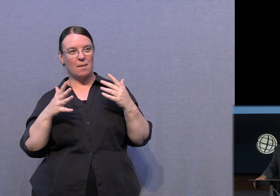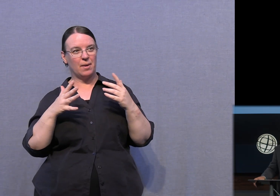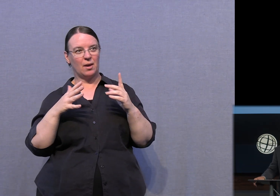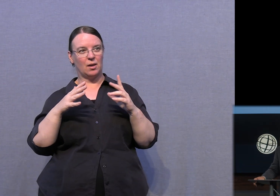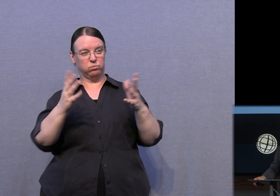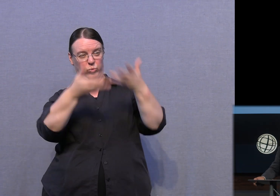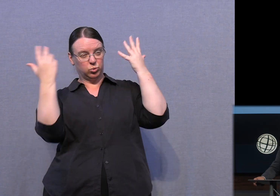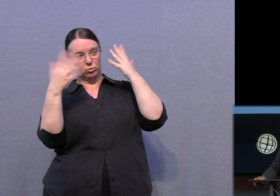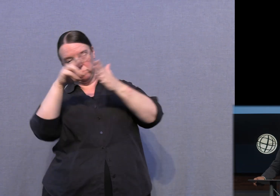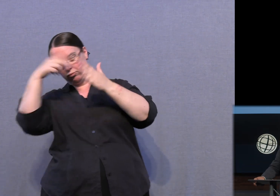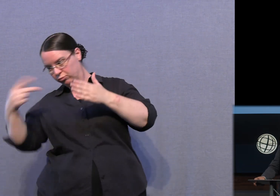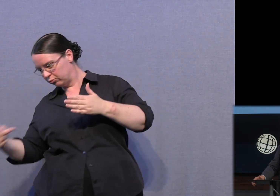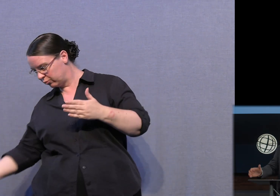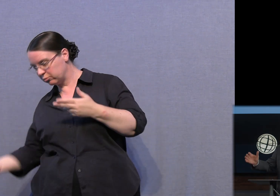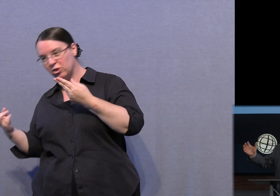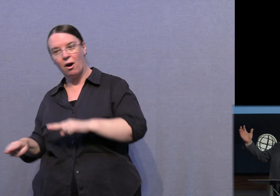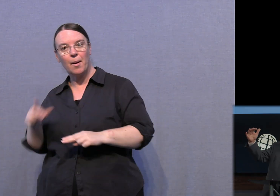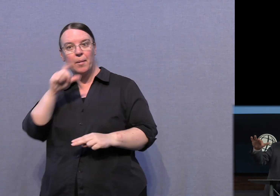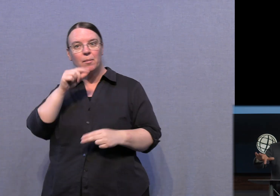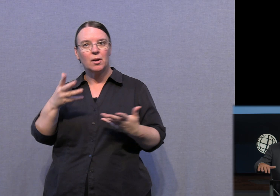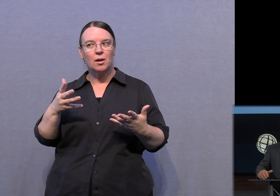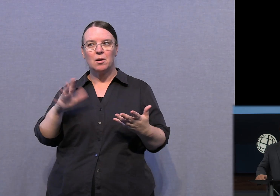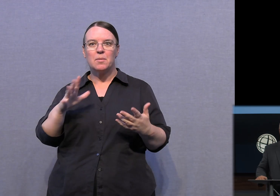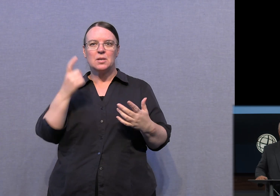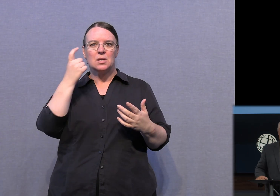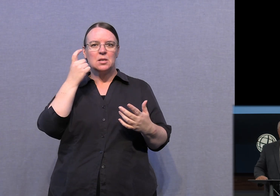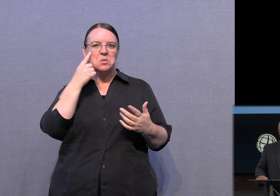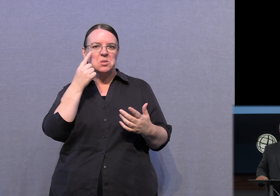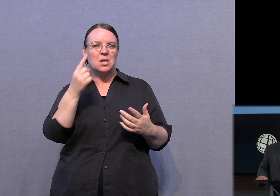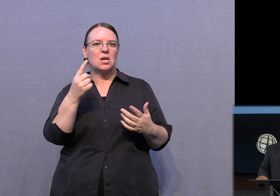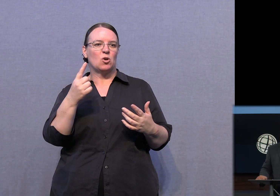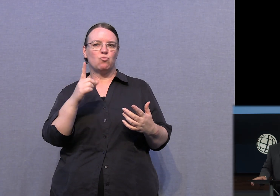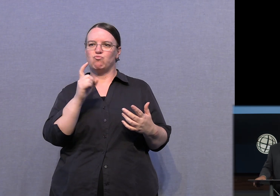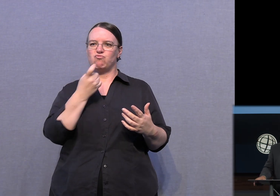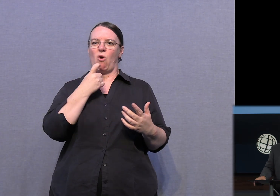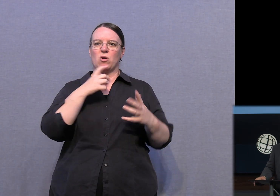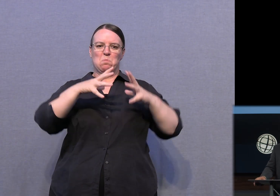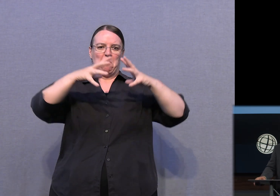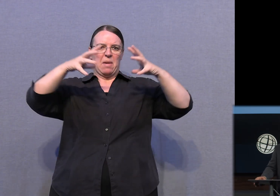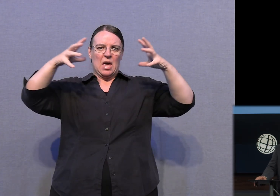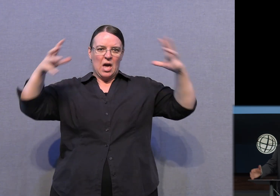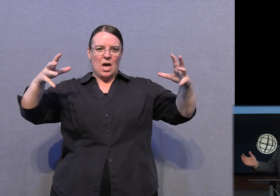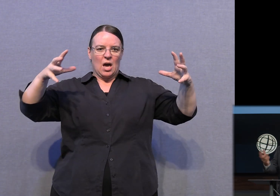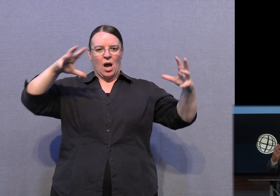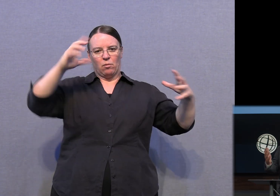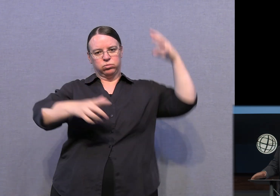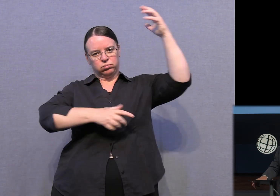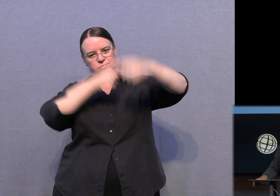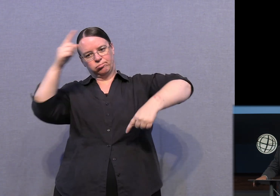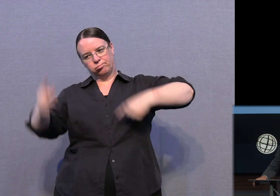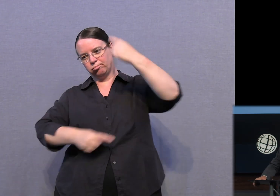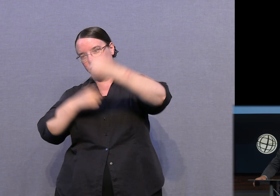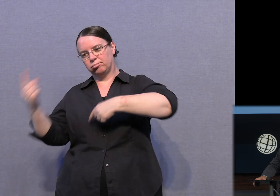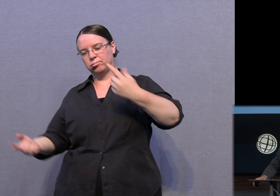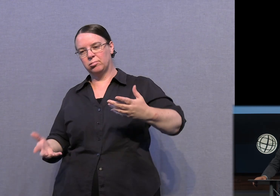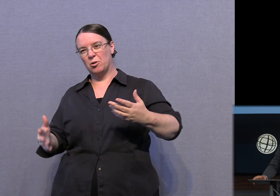him off the mountain and kill him, to see boulders start crashing as the wind dislodged them, maybe to see objects